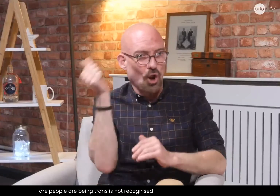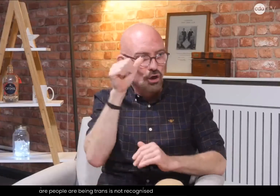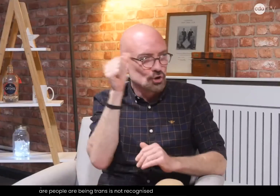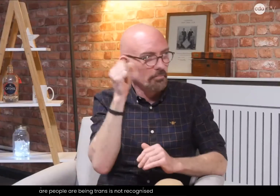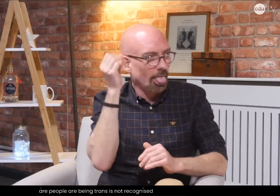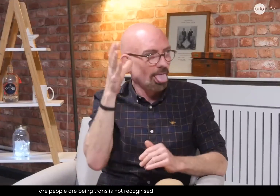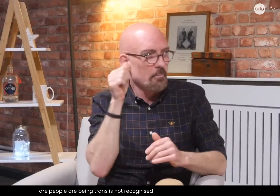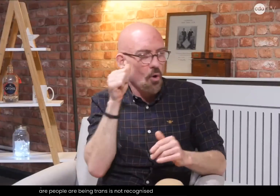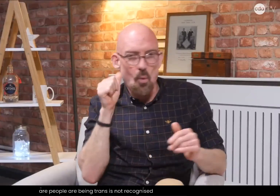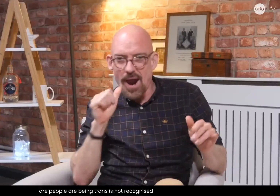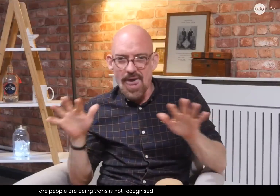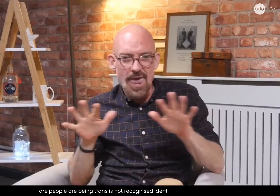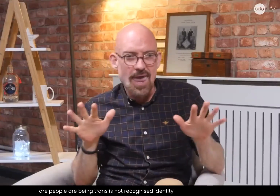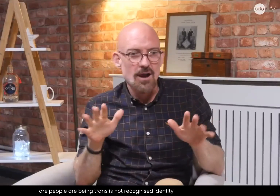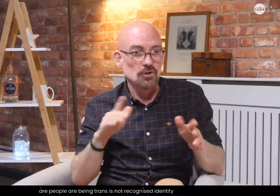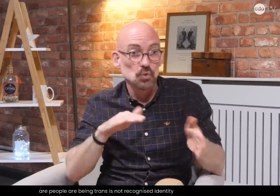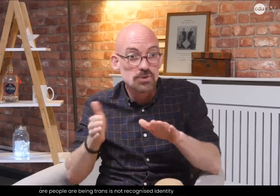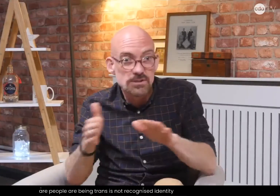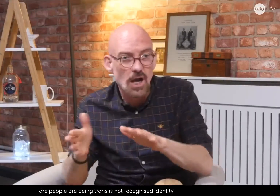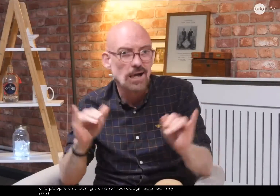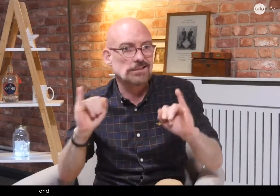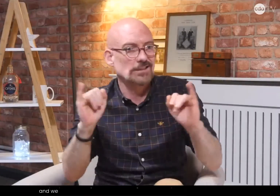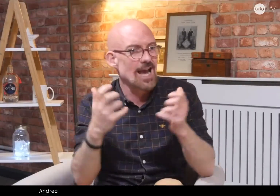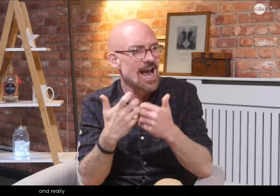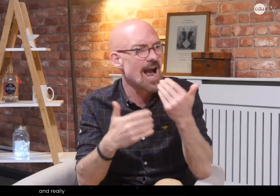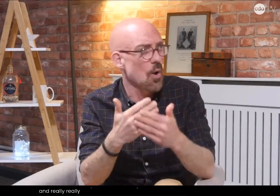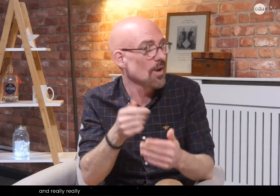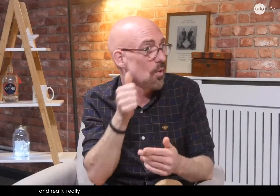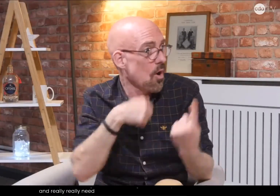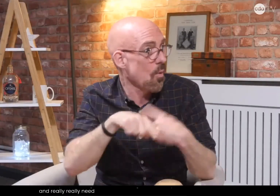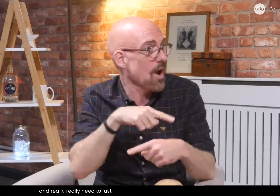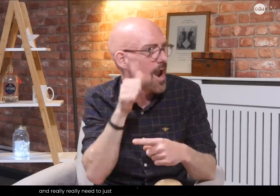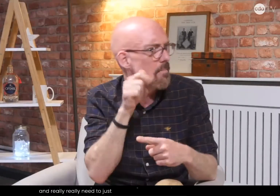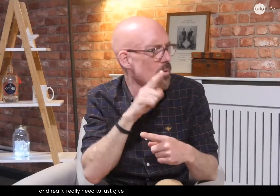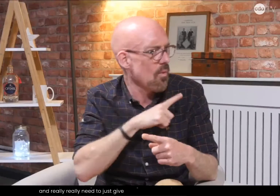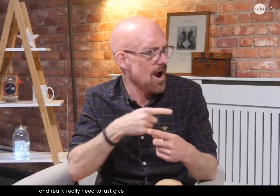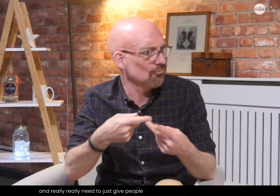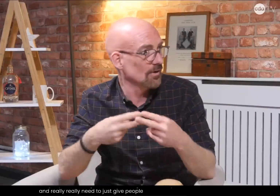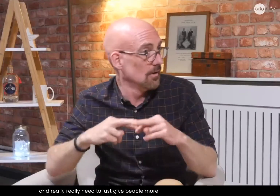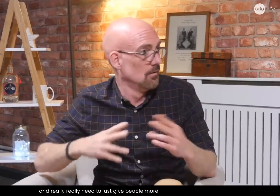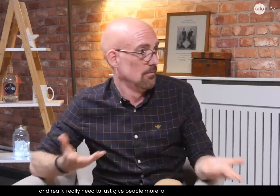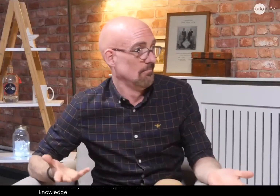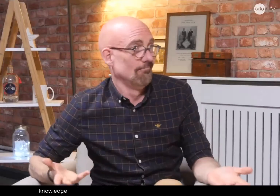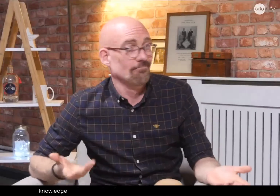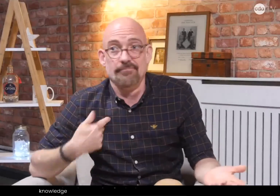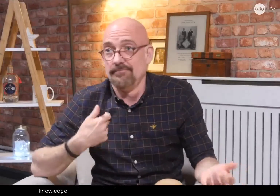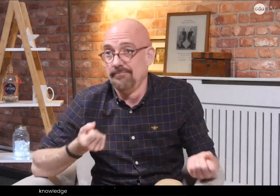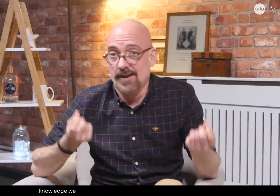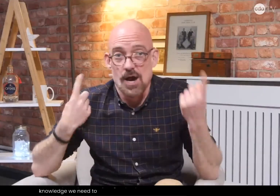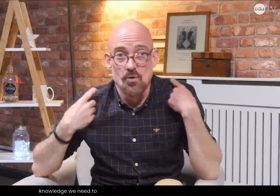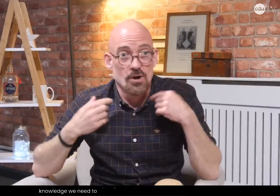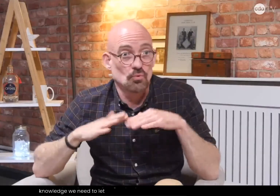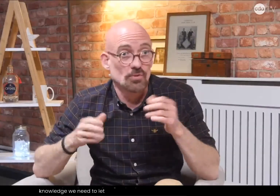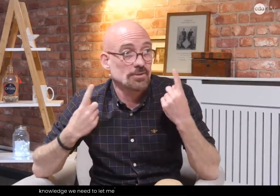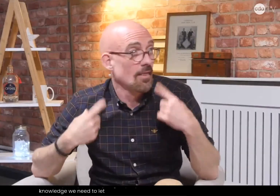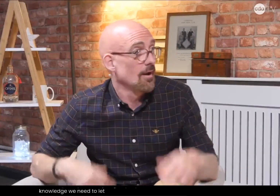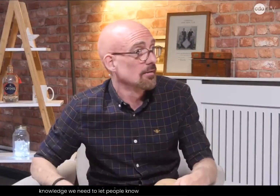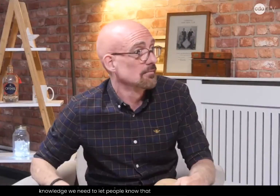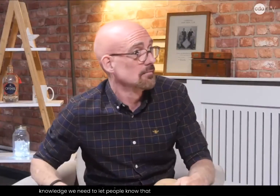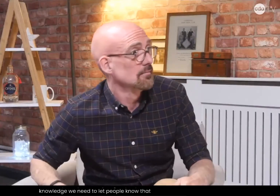identity. And we really we need to just give people more knowledge. We need to let people know that you know, we're out there,